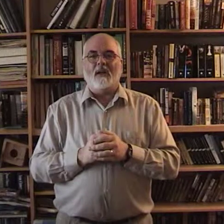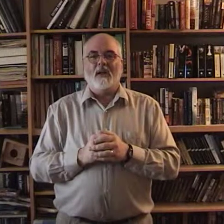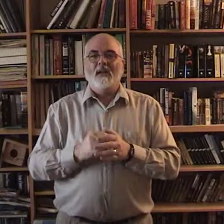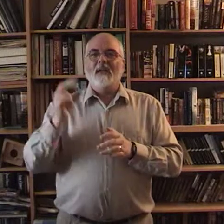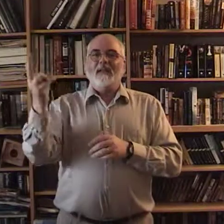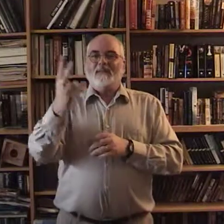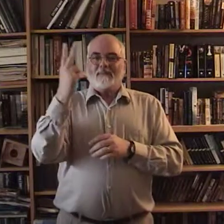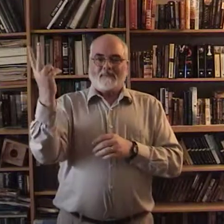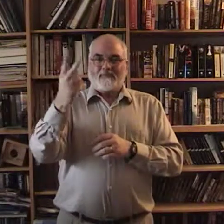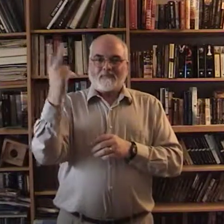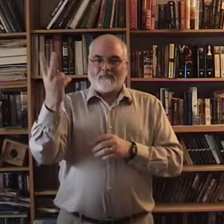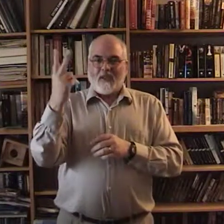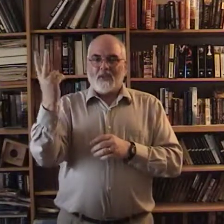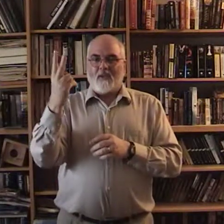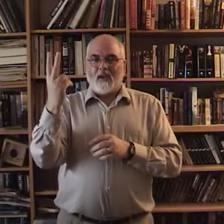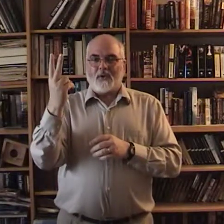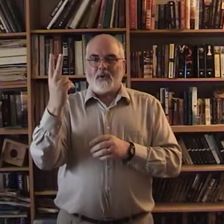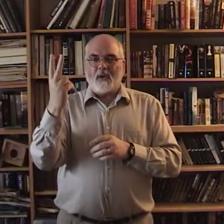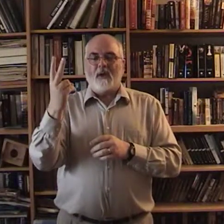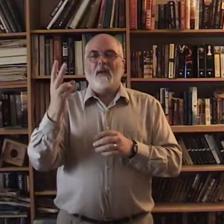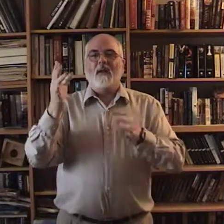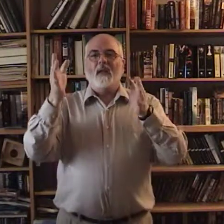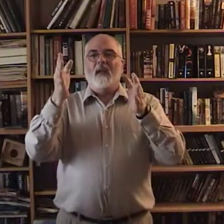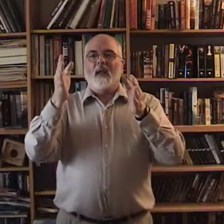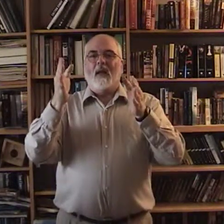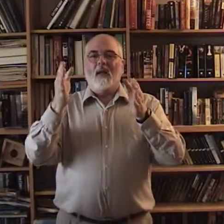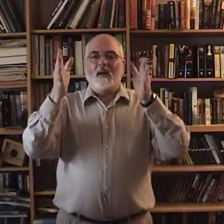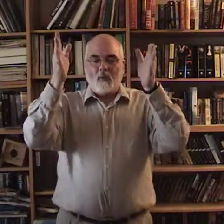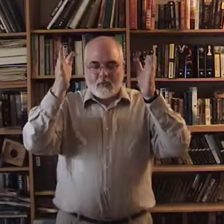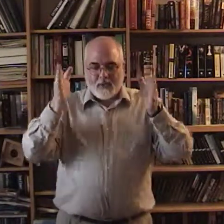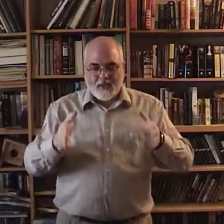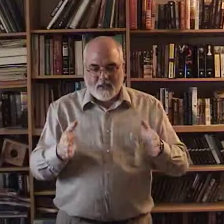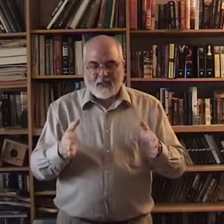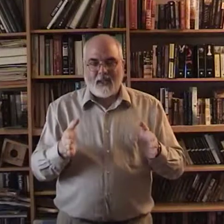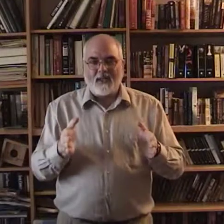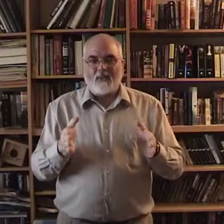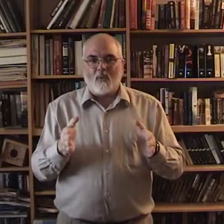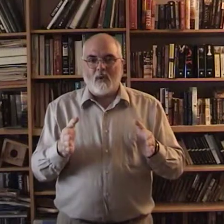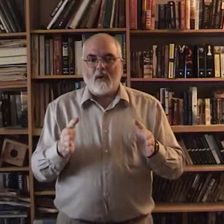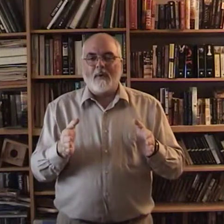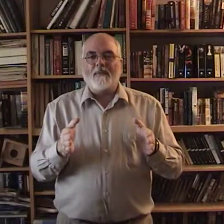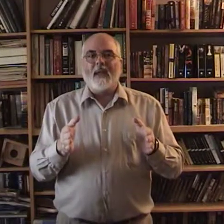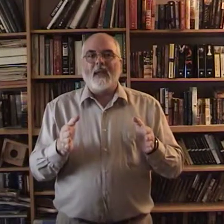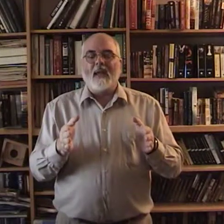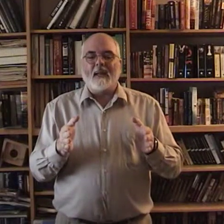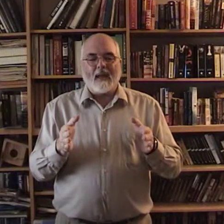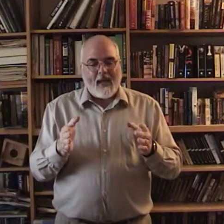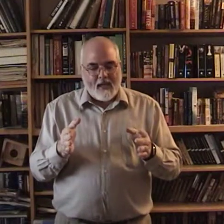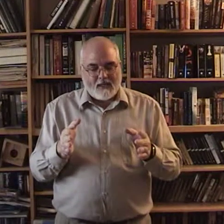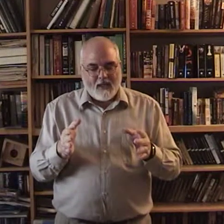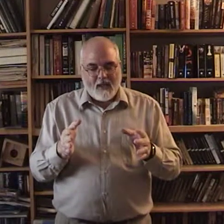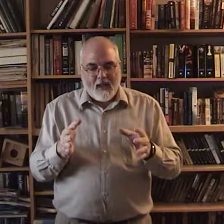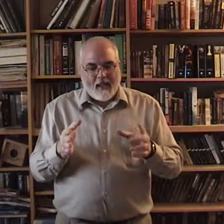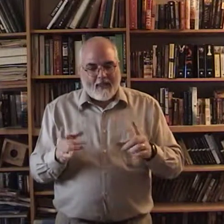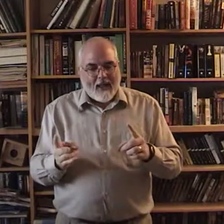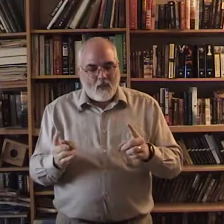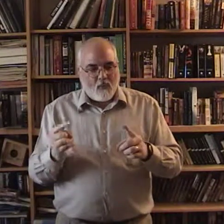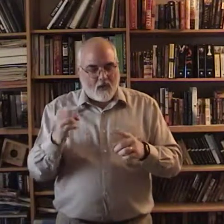right. So victor, when you put this at the end of a word, it takes that